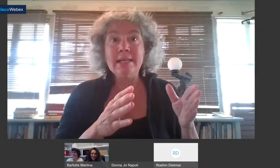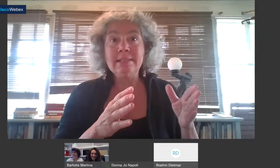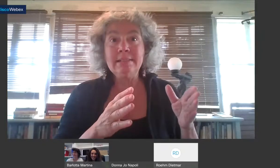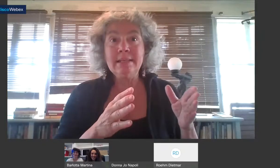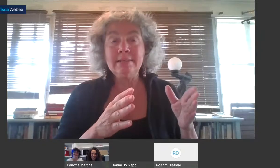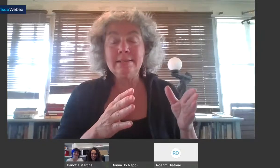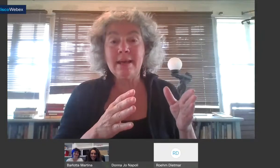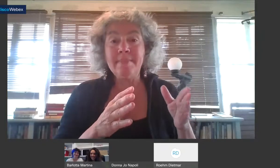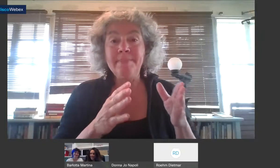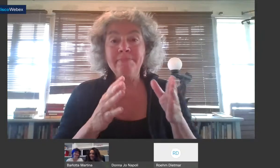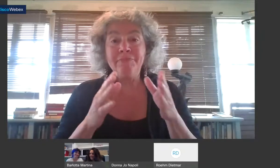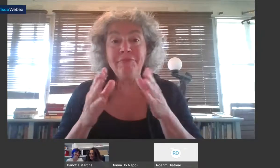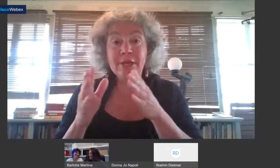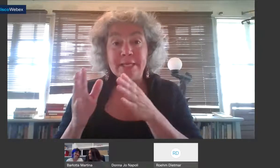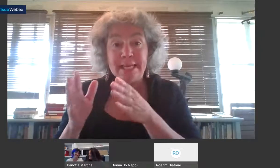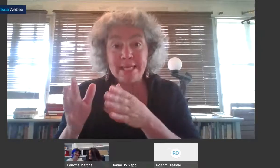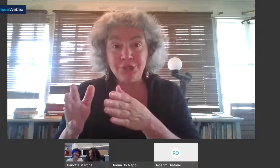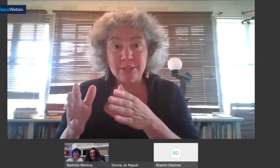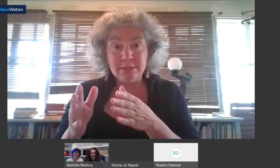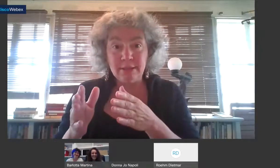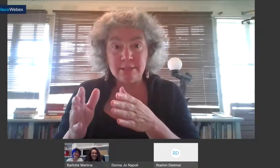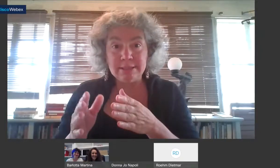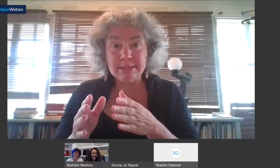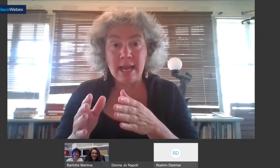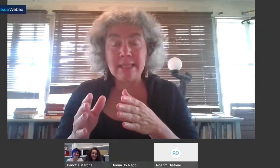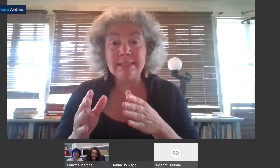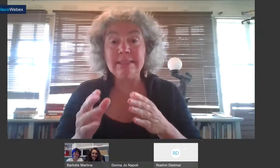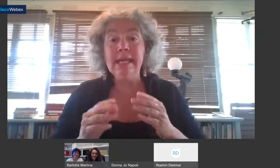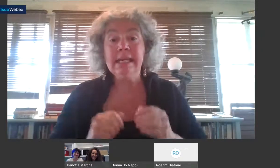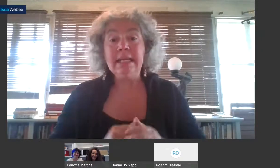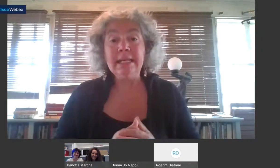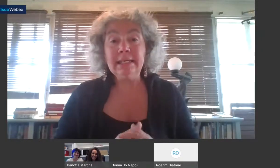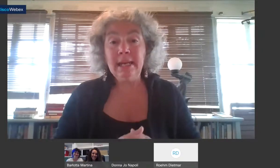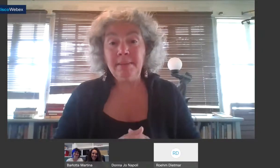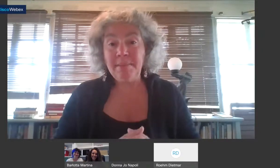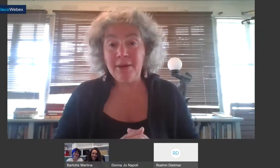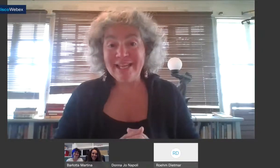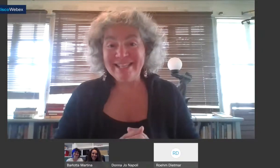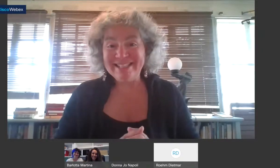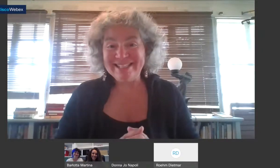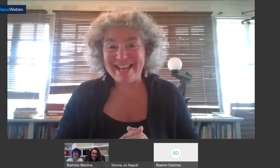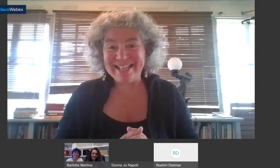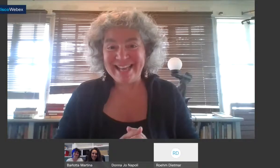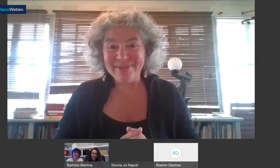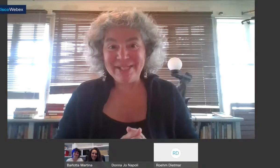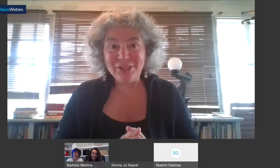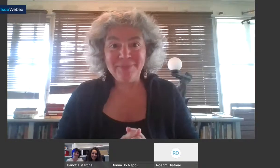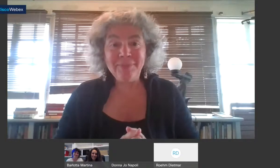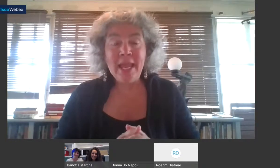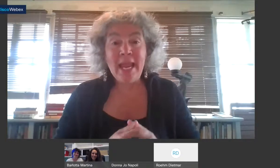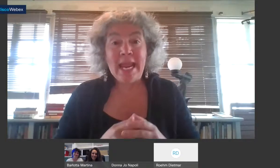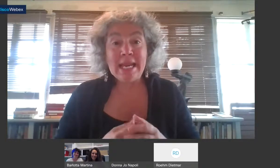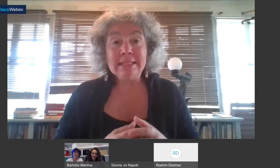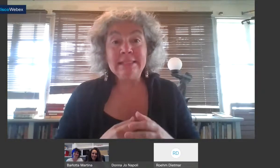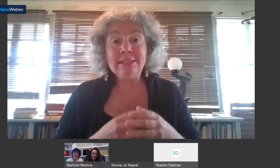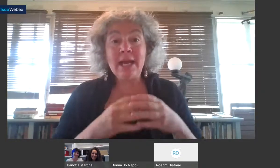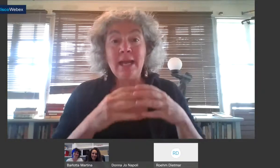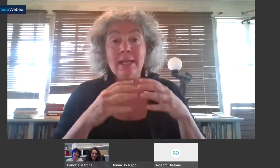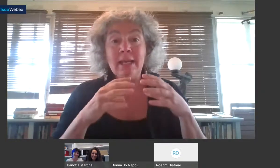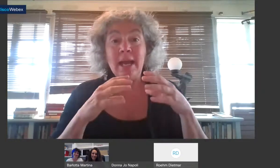and some variations on signs in American Sign Language. And